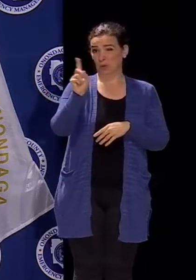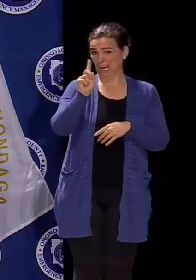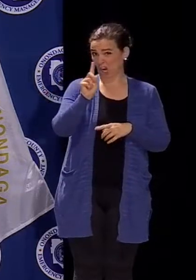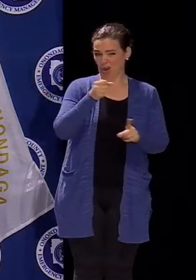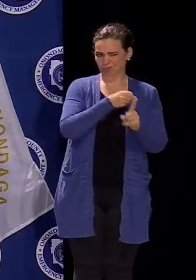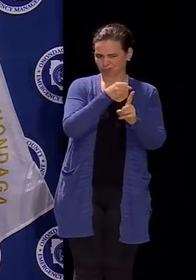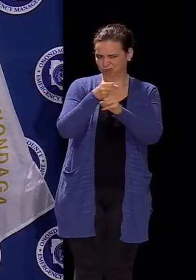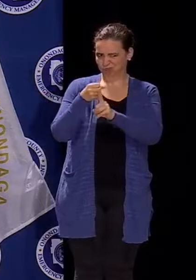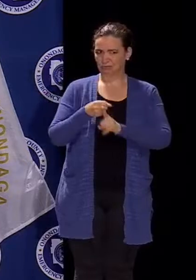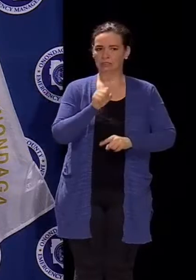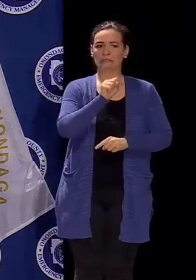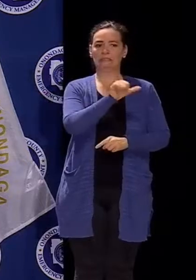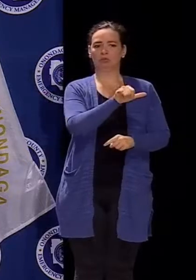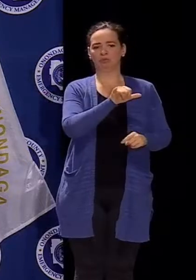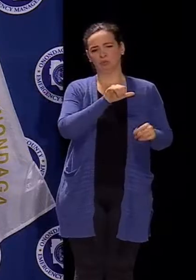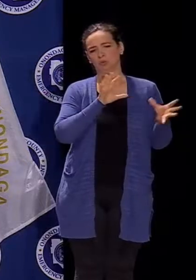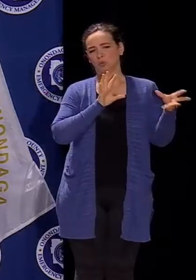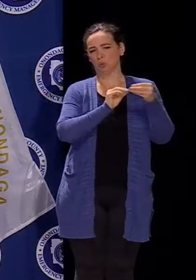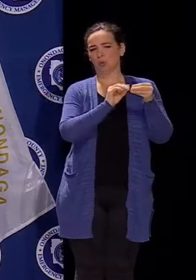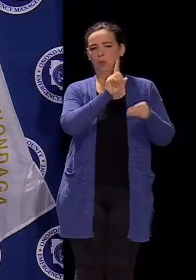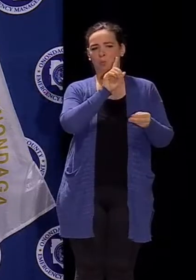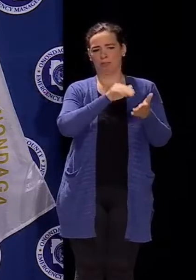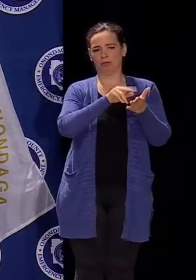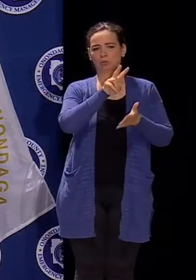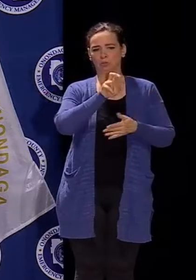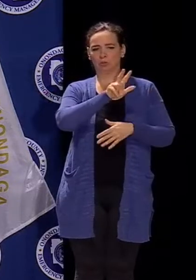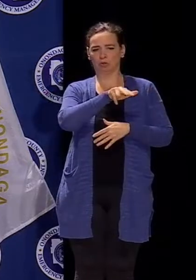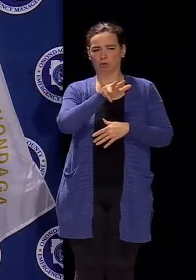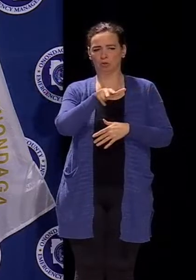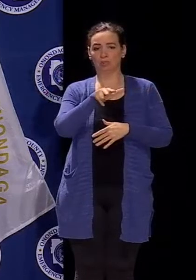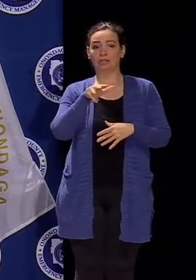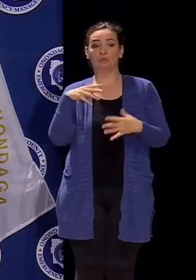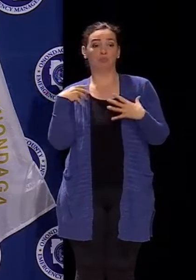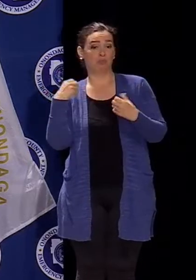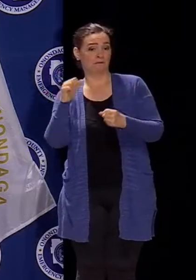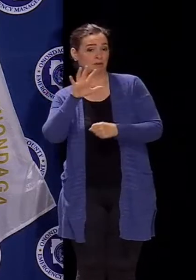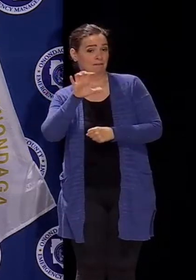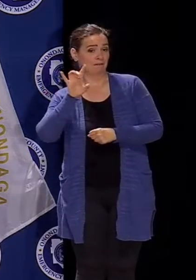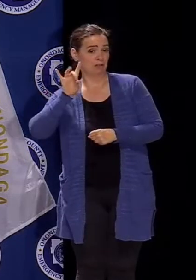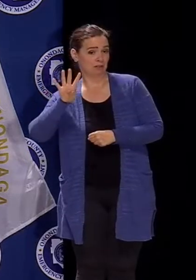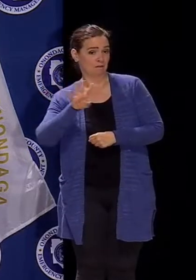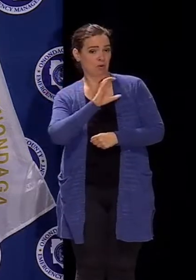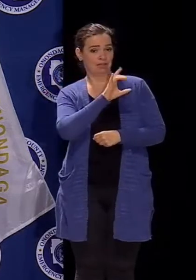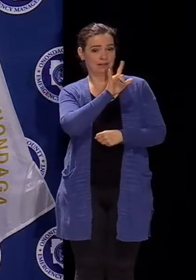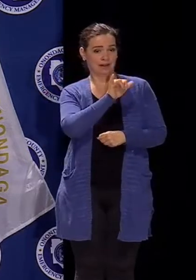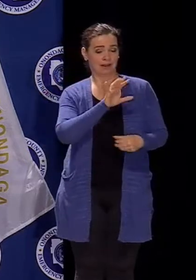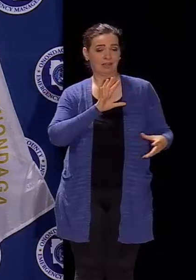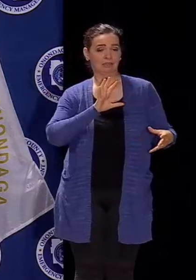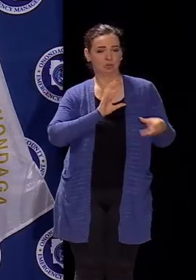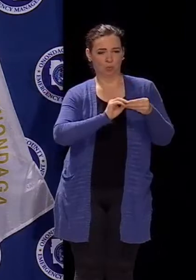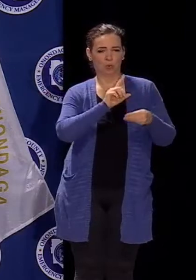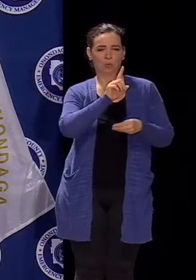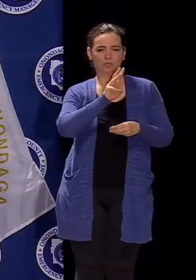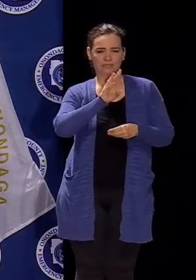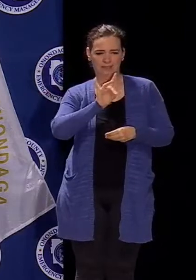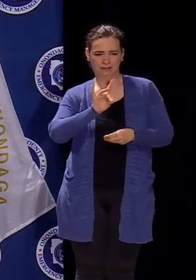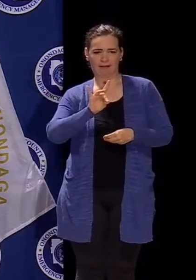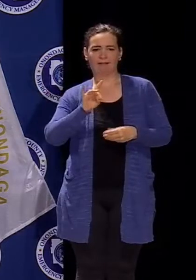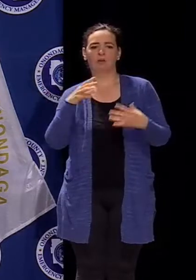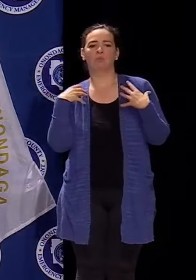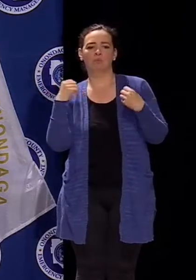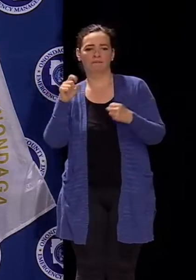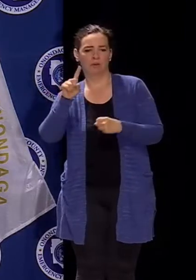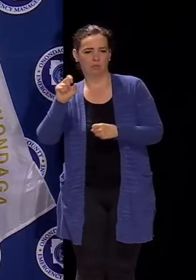Syracuse, 1,233, 584 recoveries. Clay, 168, 113